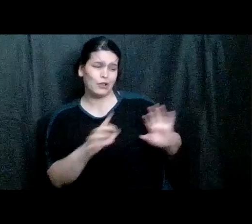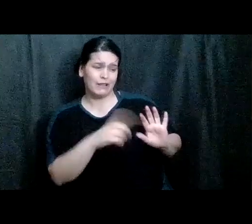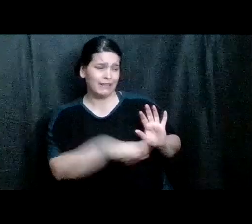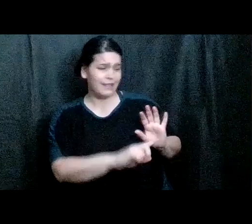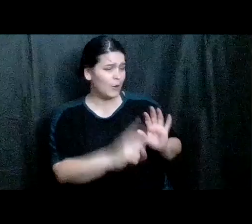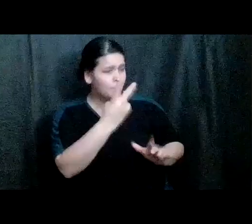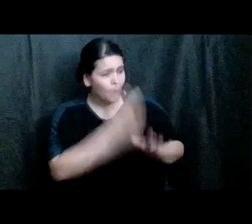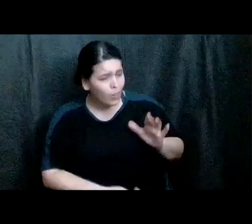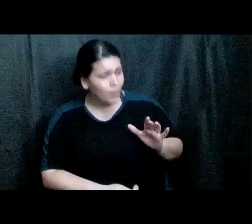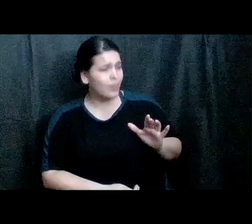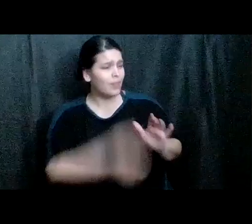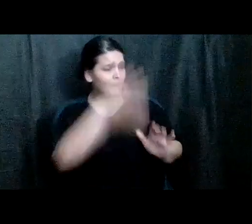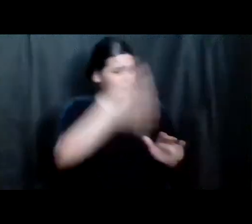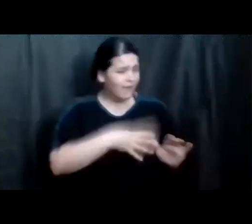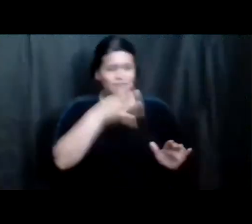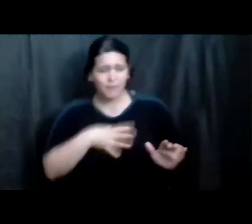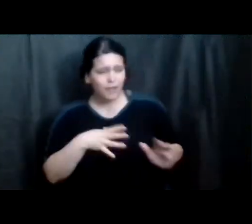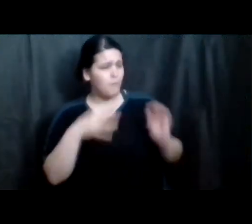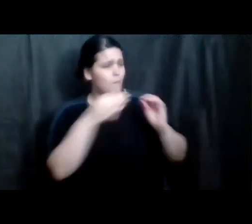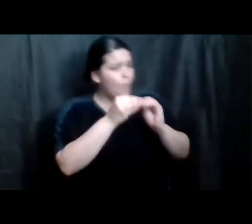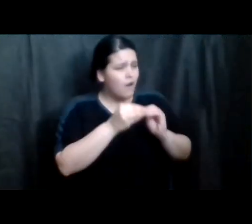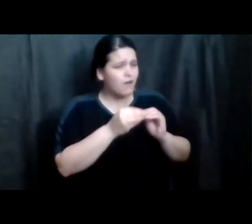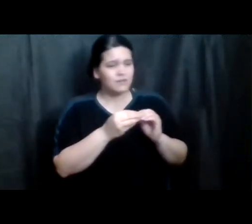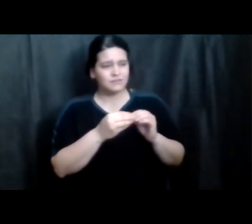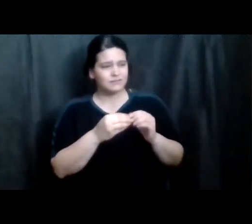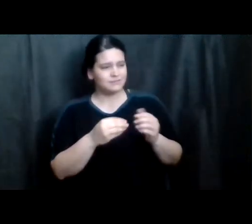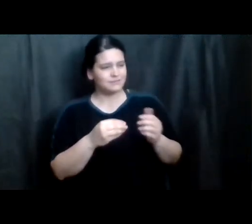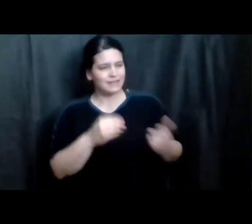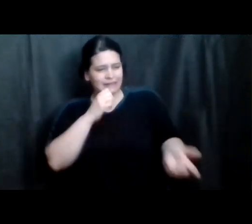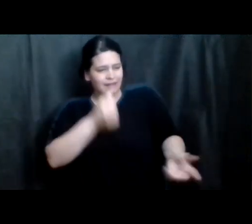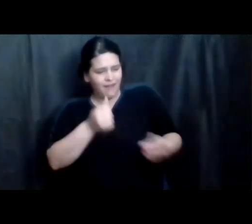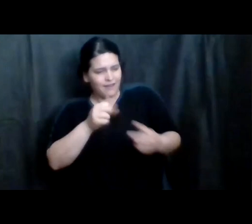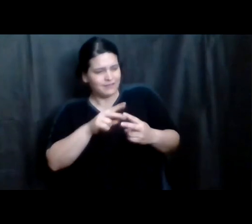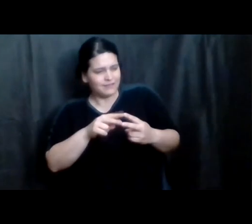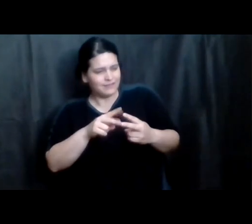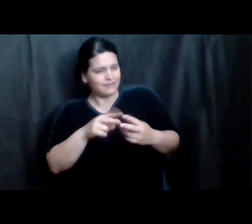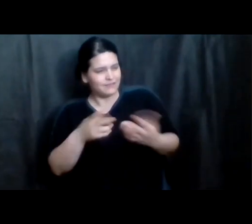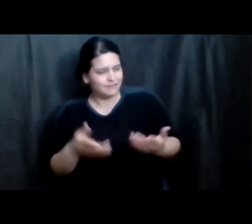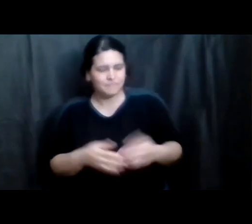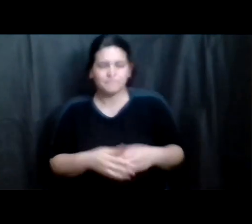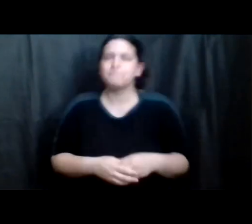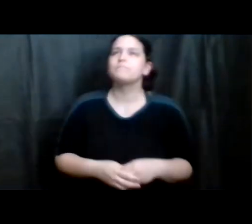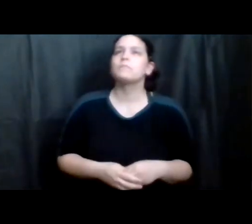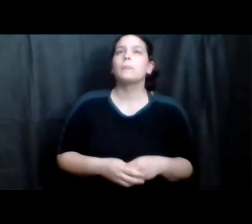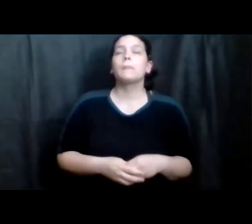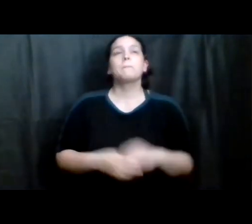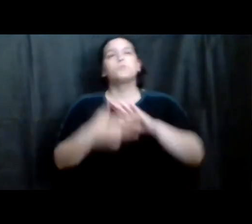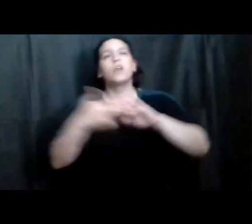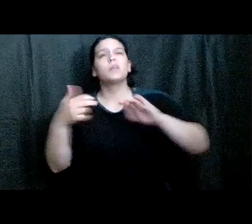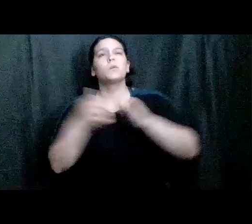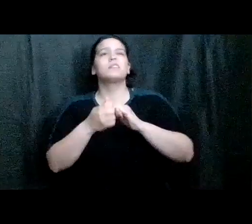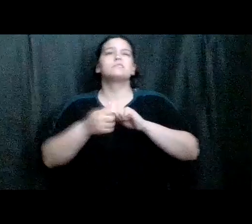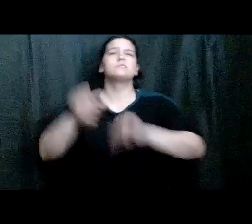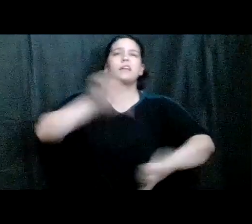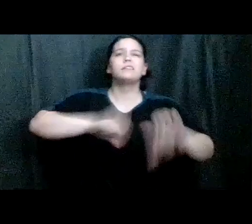and more, neither? To remake them in this image, branded with scientific names, genderized out